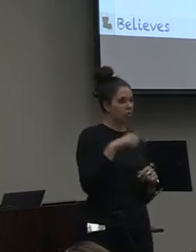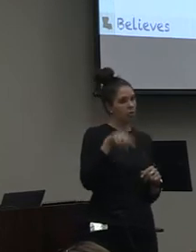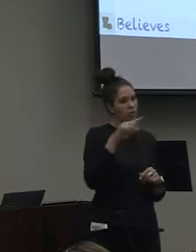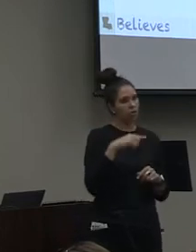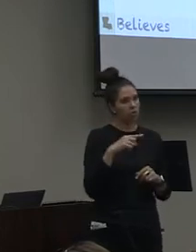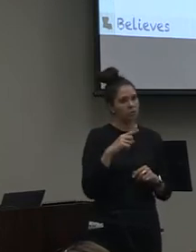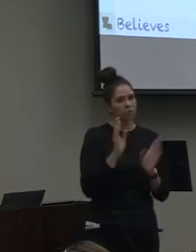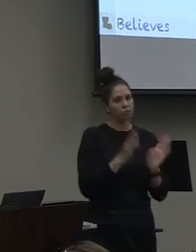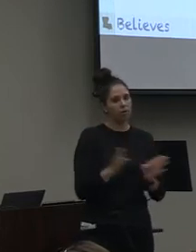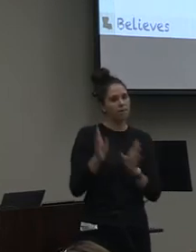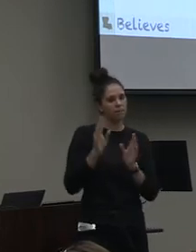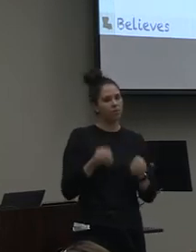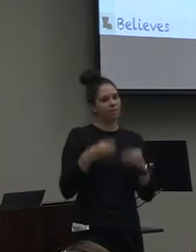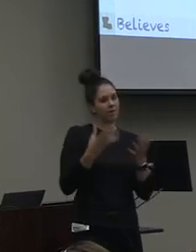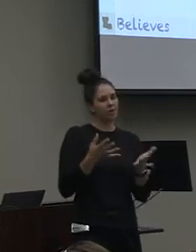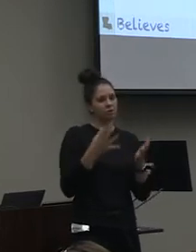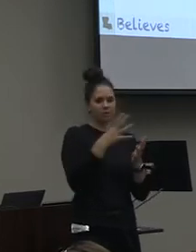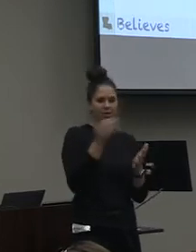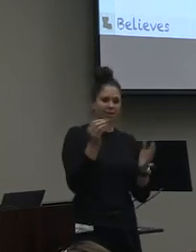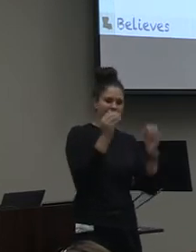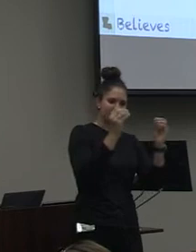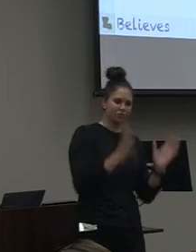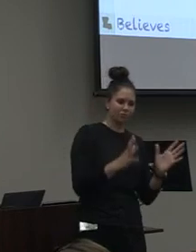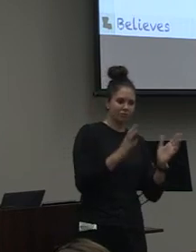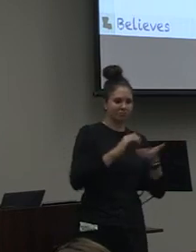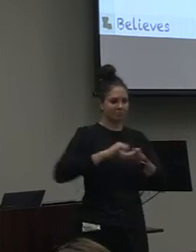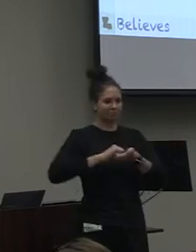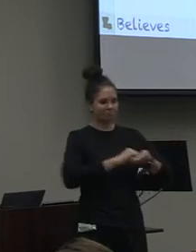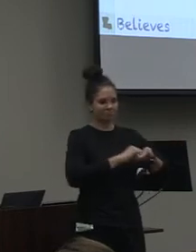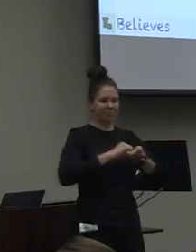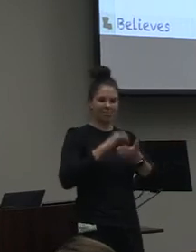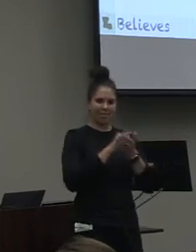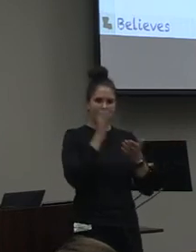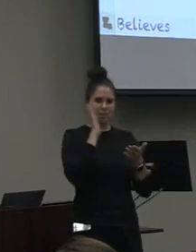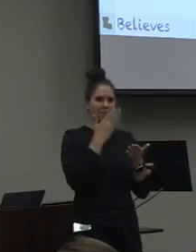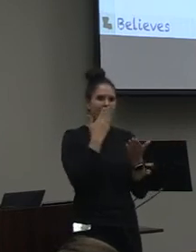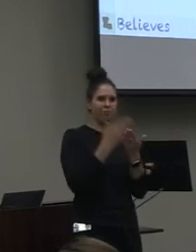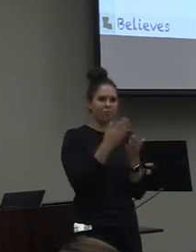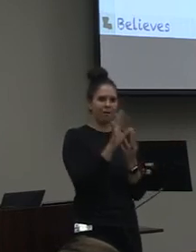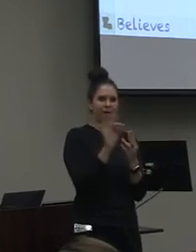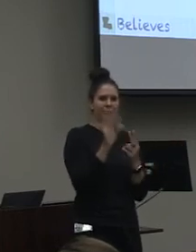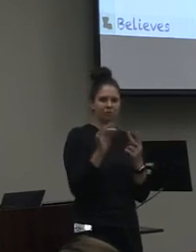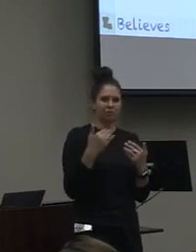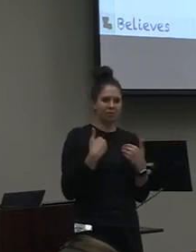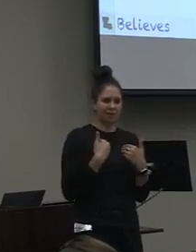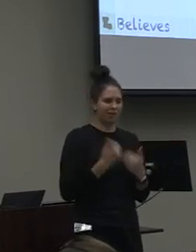those providers along with our teachers. I think that would be a great option to have.